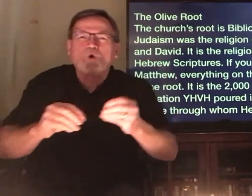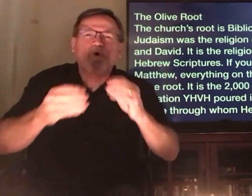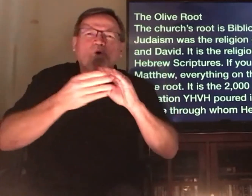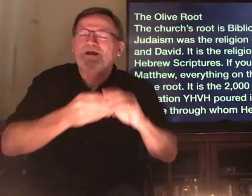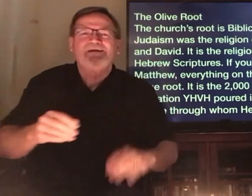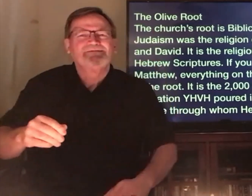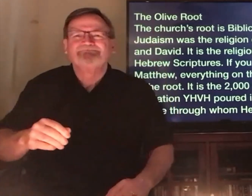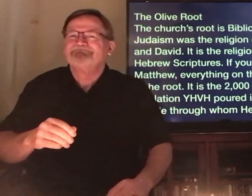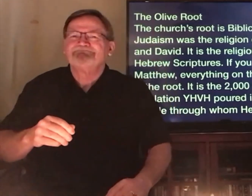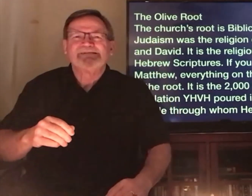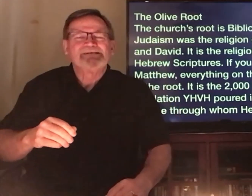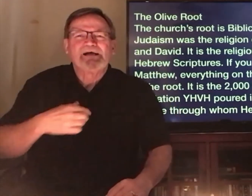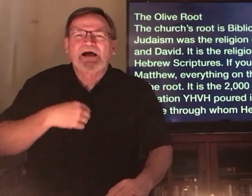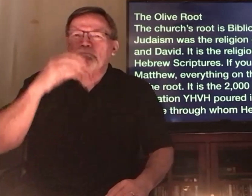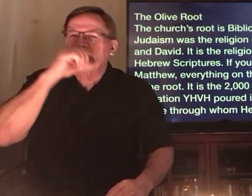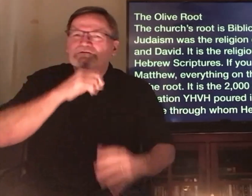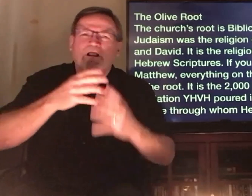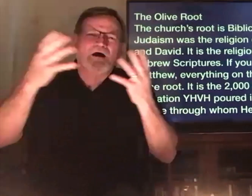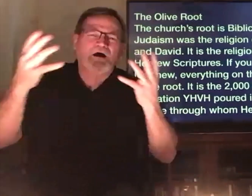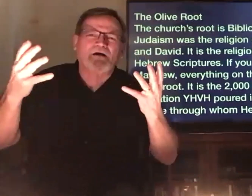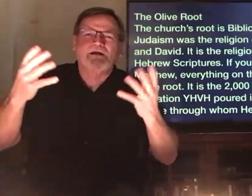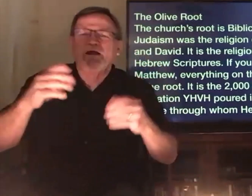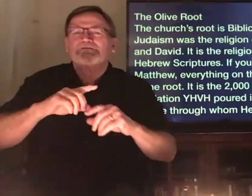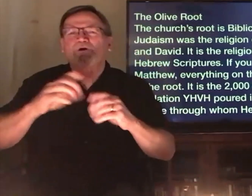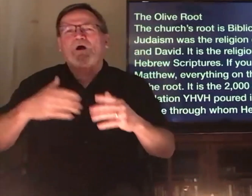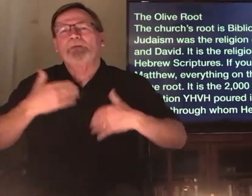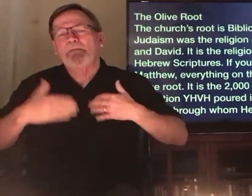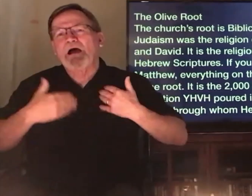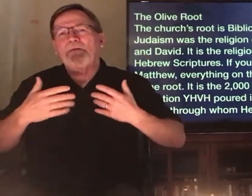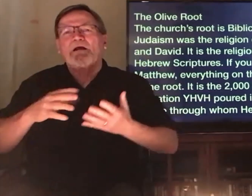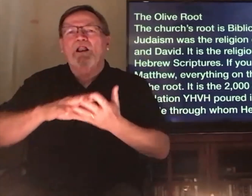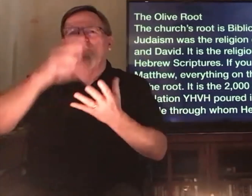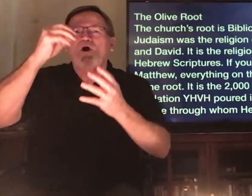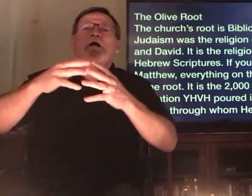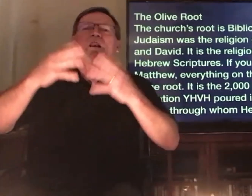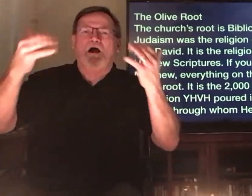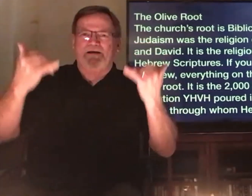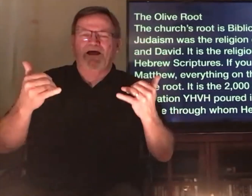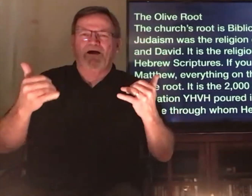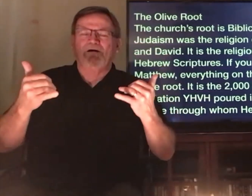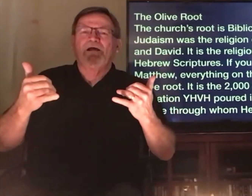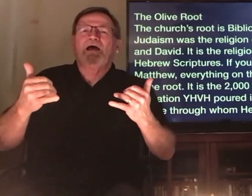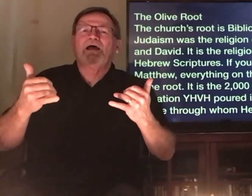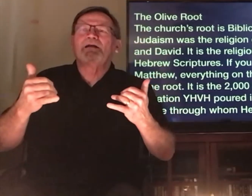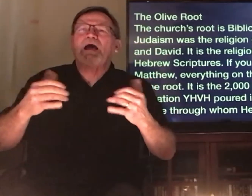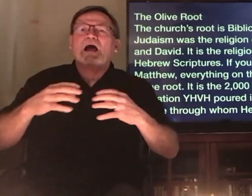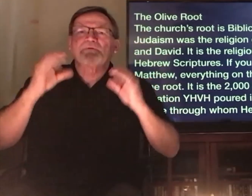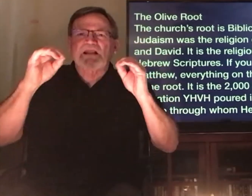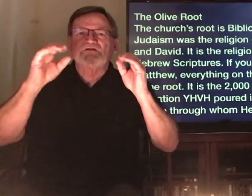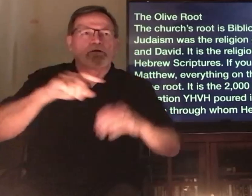the left of Matthew, the Old Testament, right? That is